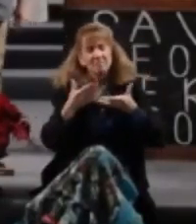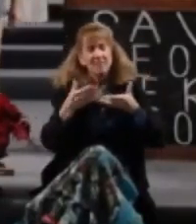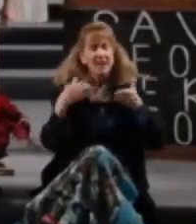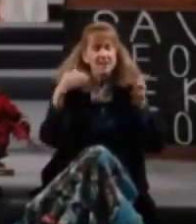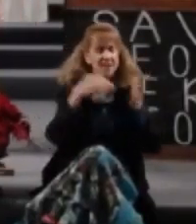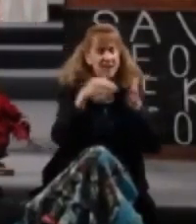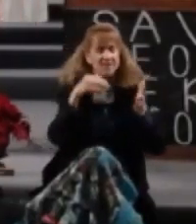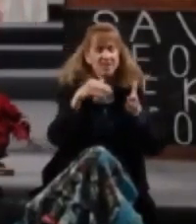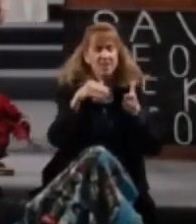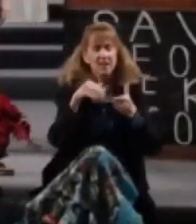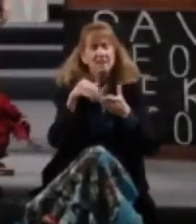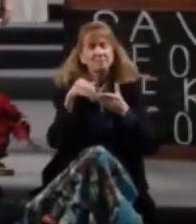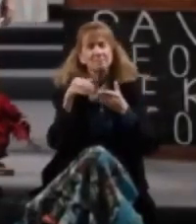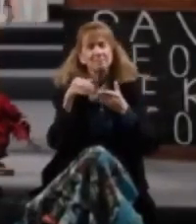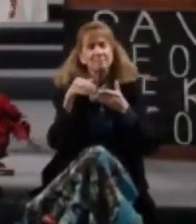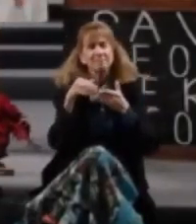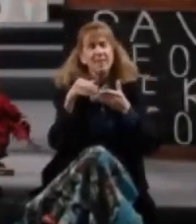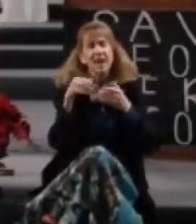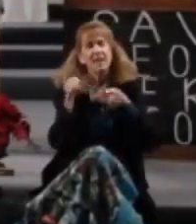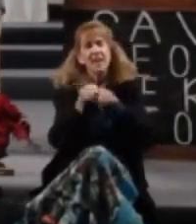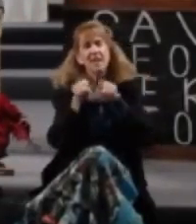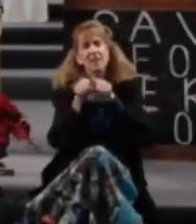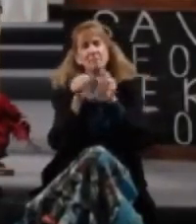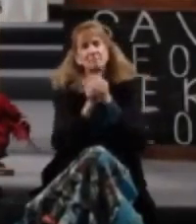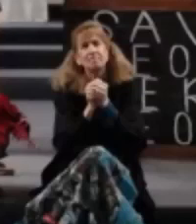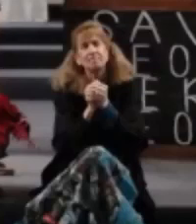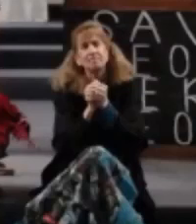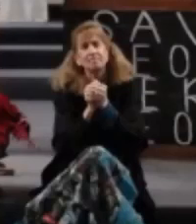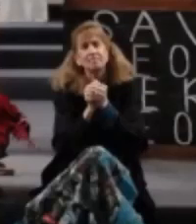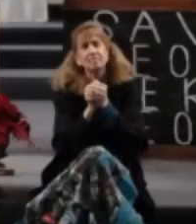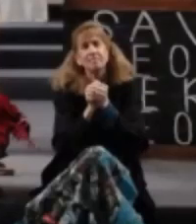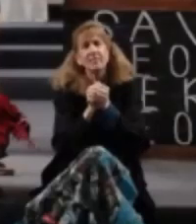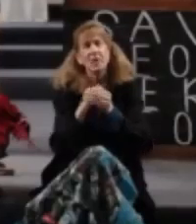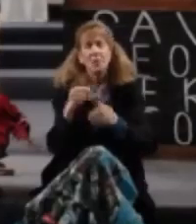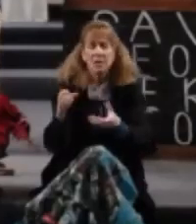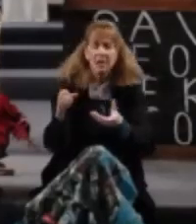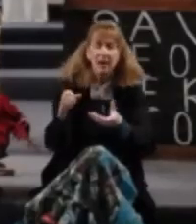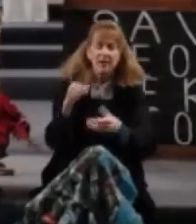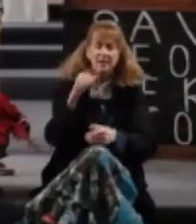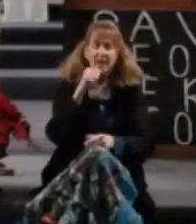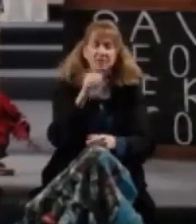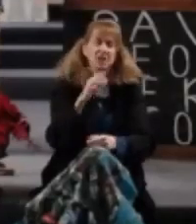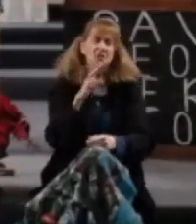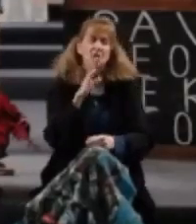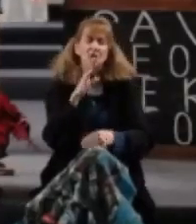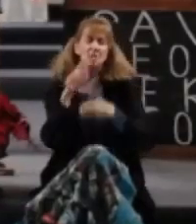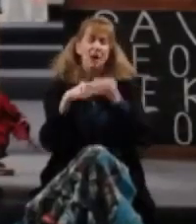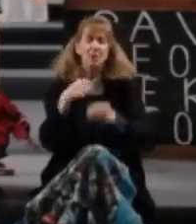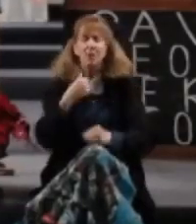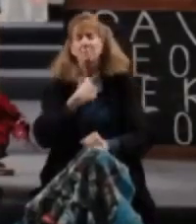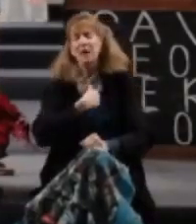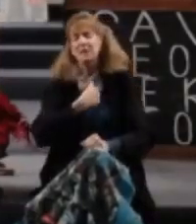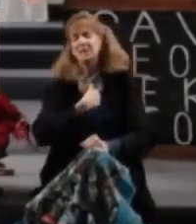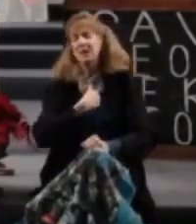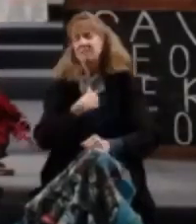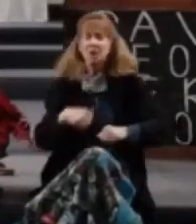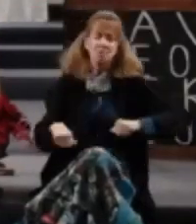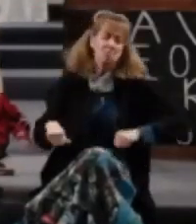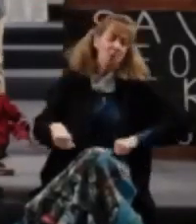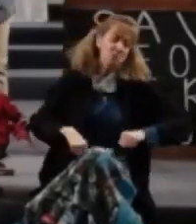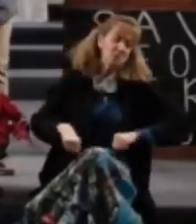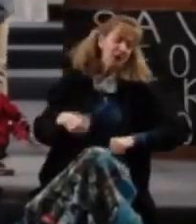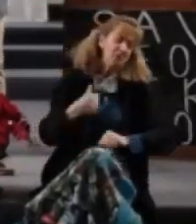pretension is? A pretension is where I just kind of talk about myself. I boast about myself.